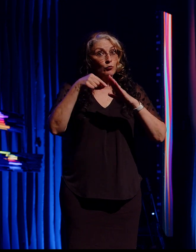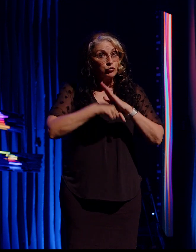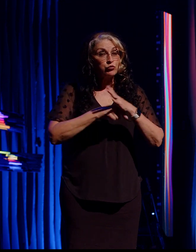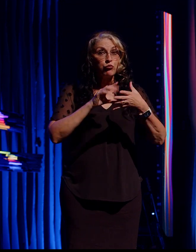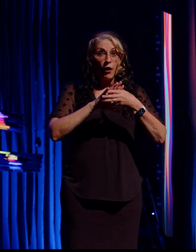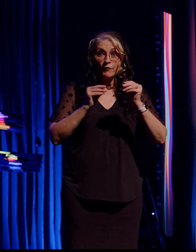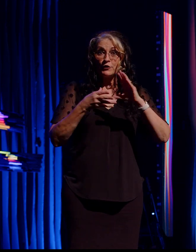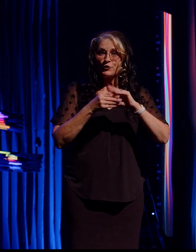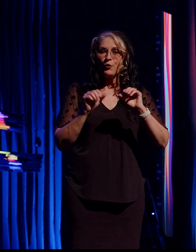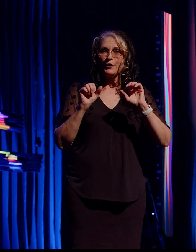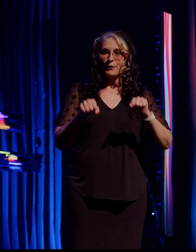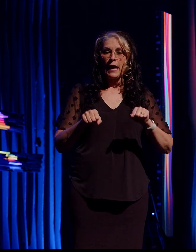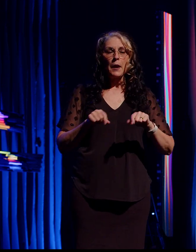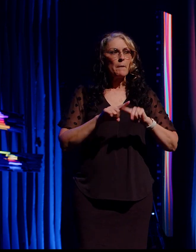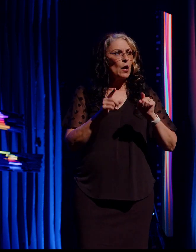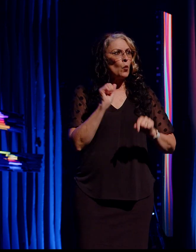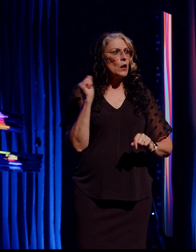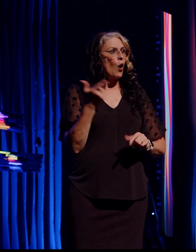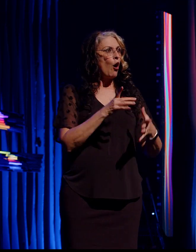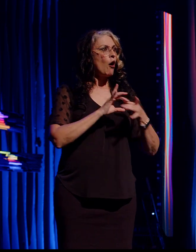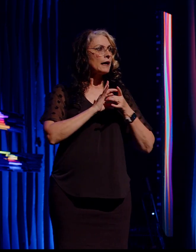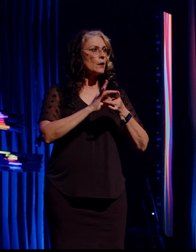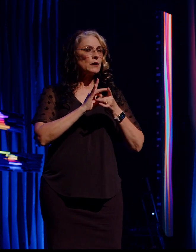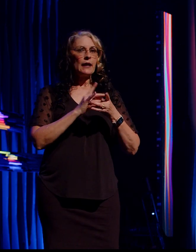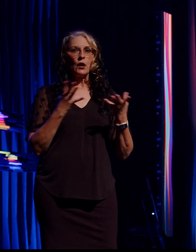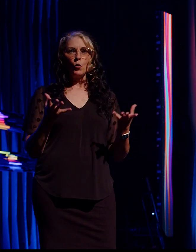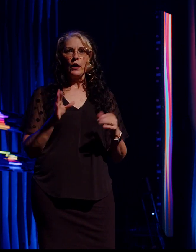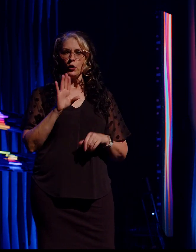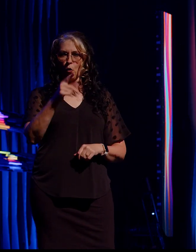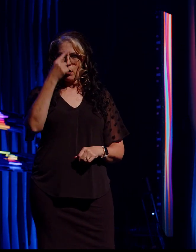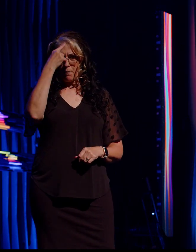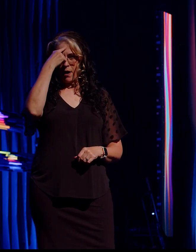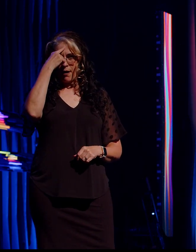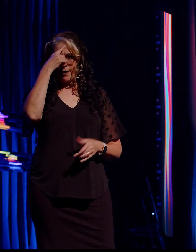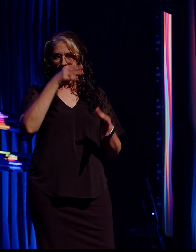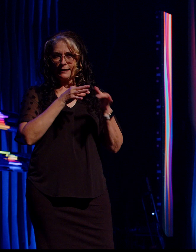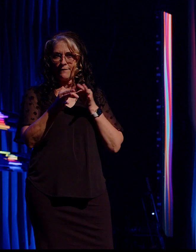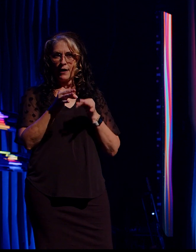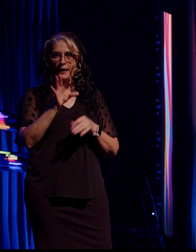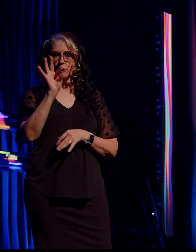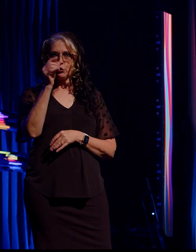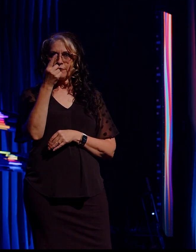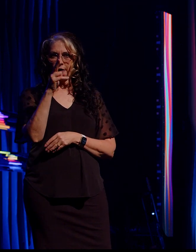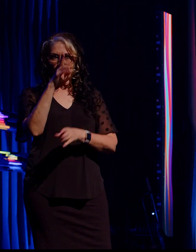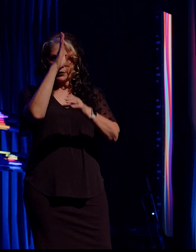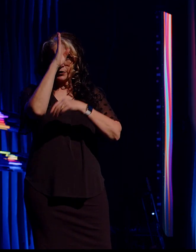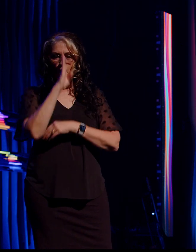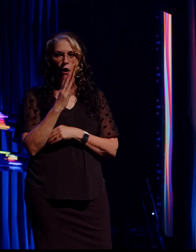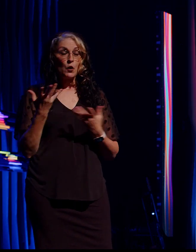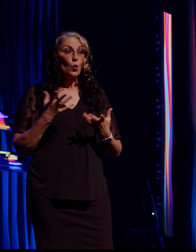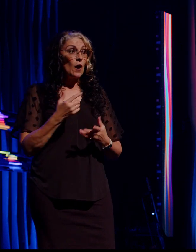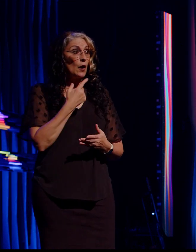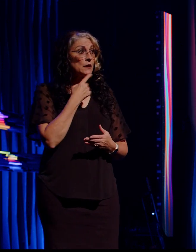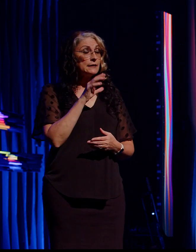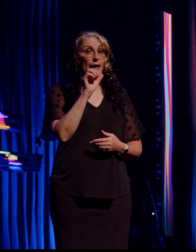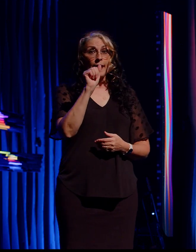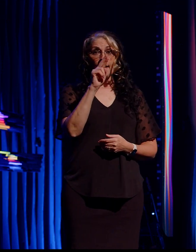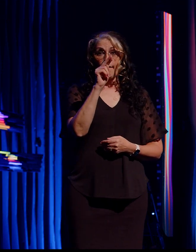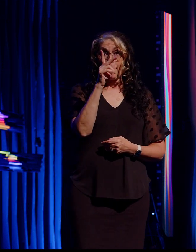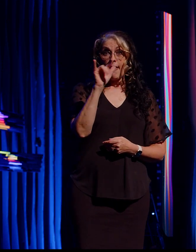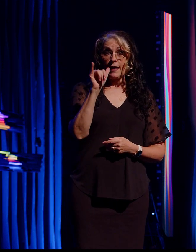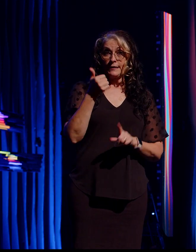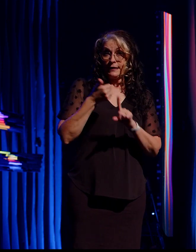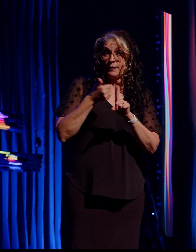thing that I think we can all relate to, though, is trying to, in maybe your mind, define what it means to fear God. And I would tell you, Andy's a